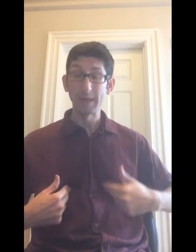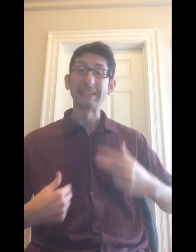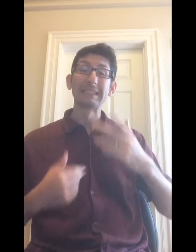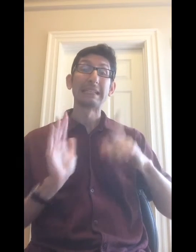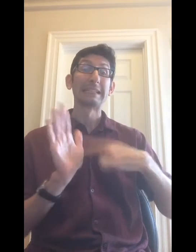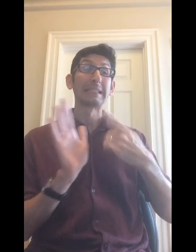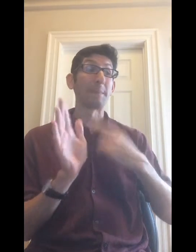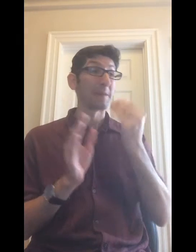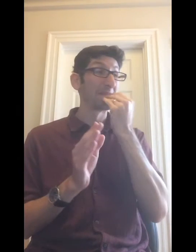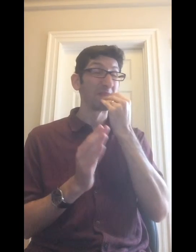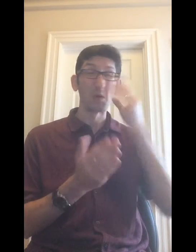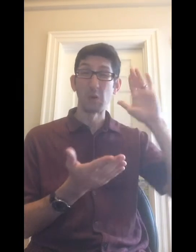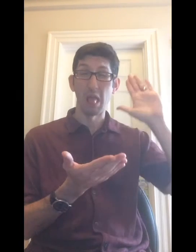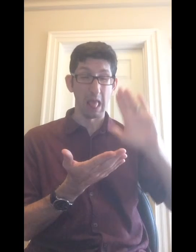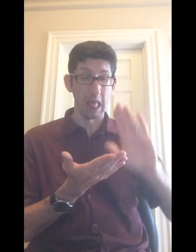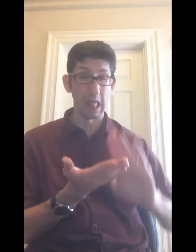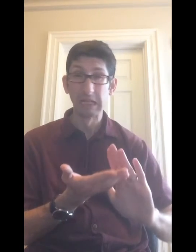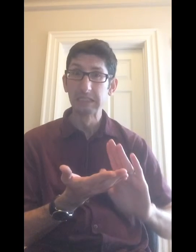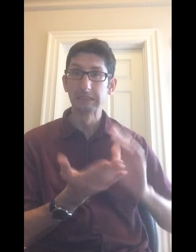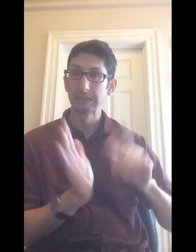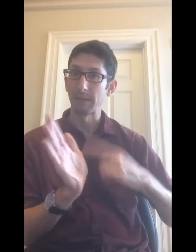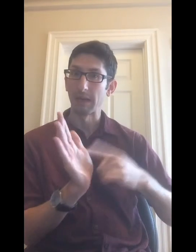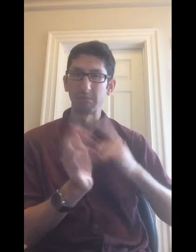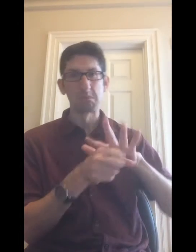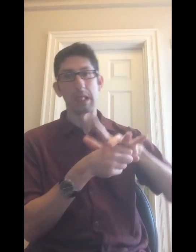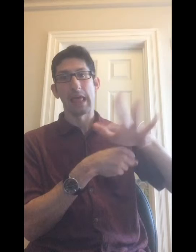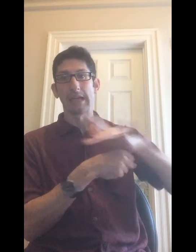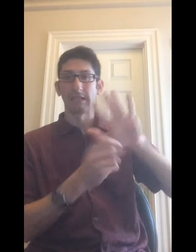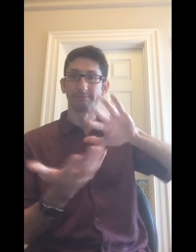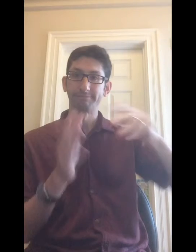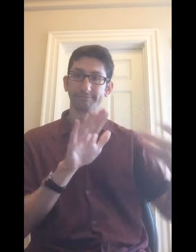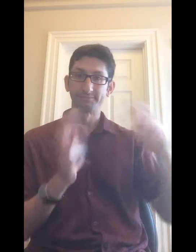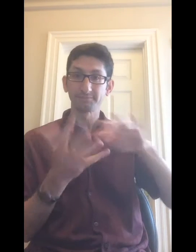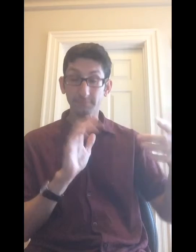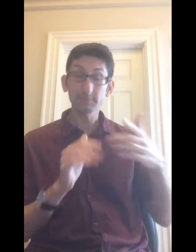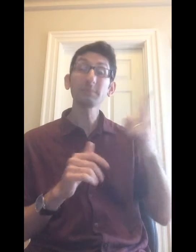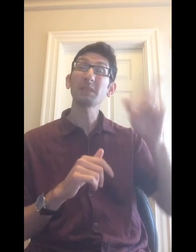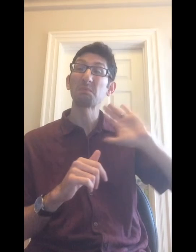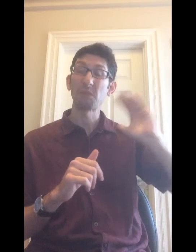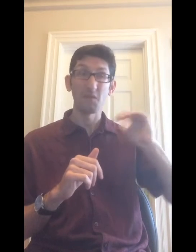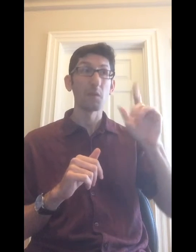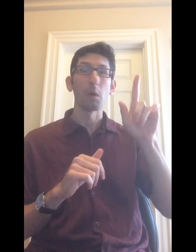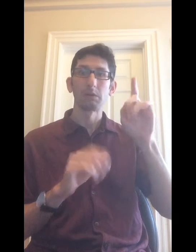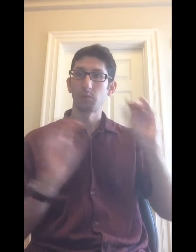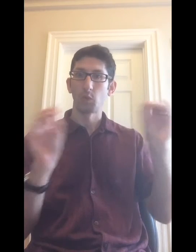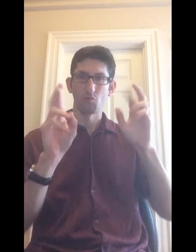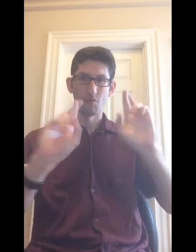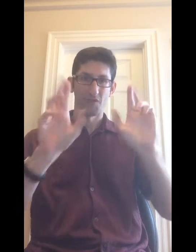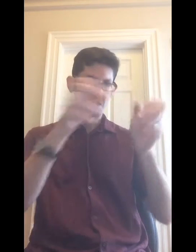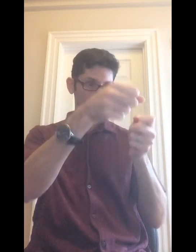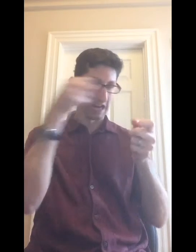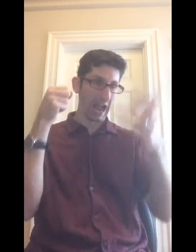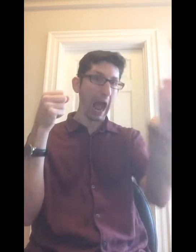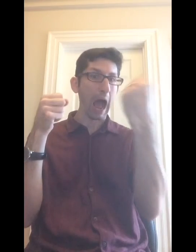couldn't just open up the cupboard and get something that they wanted to eat. They actually had to go out and hunt it and gather it. Sometimes food was scarce and hard to